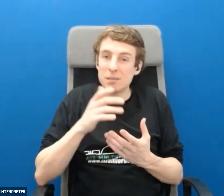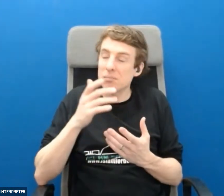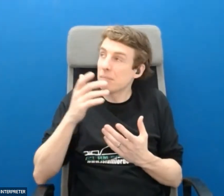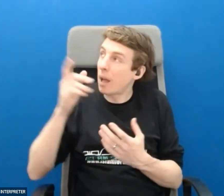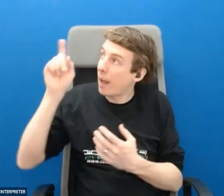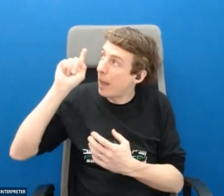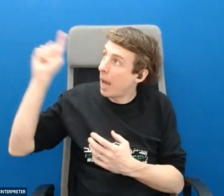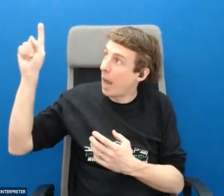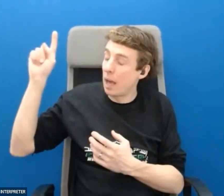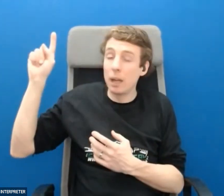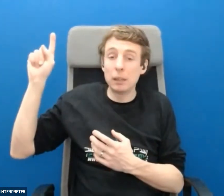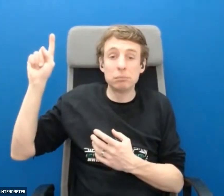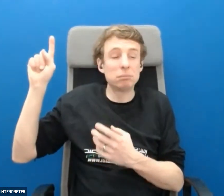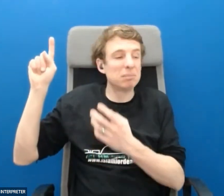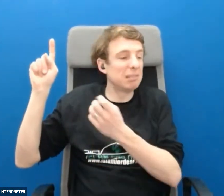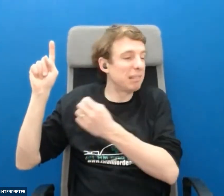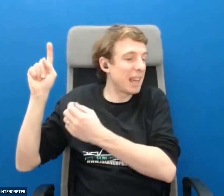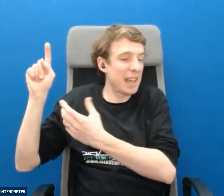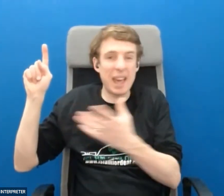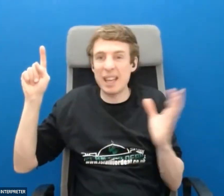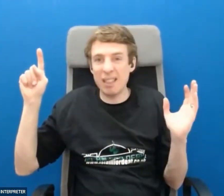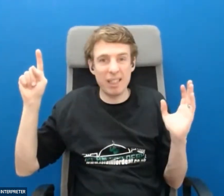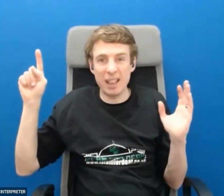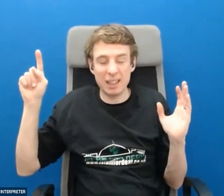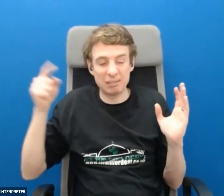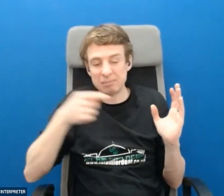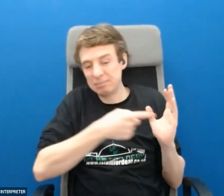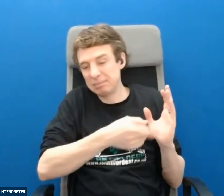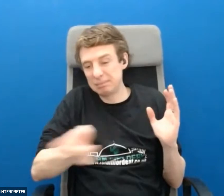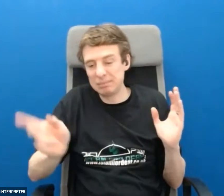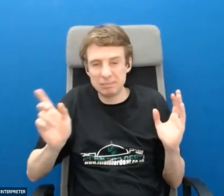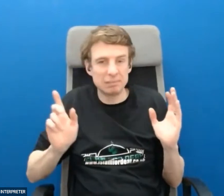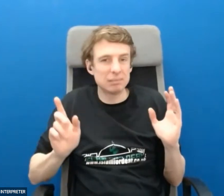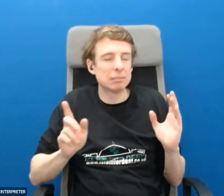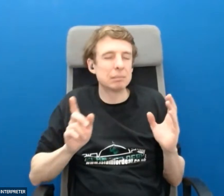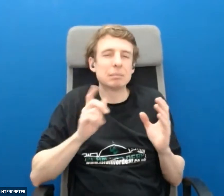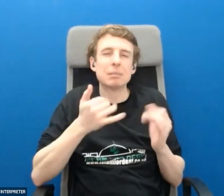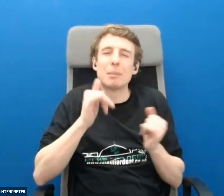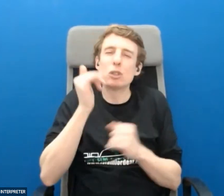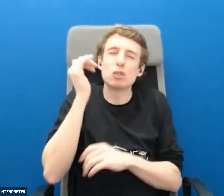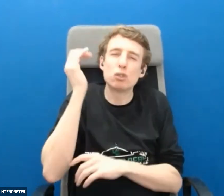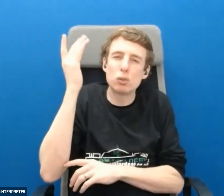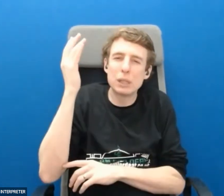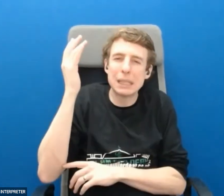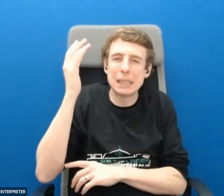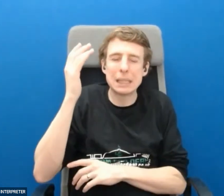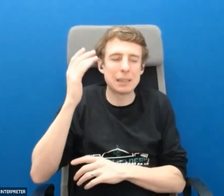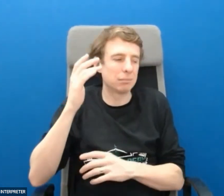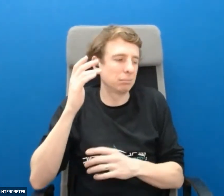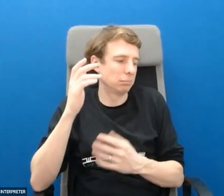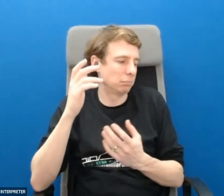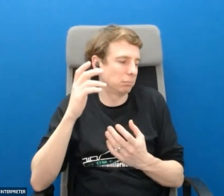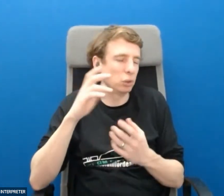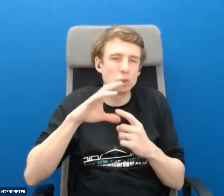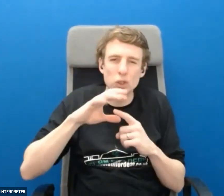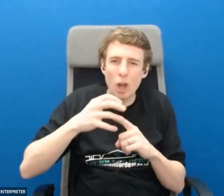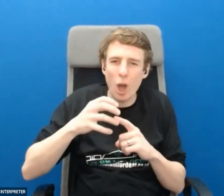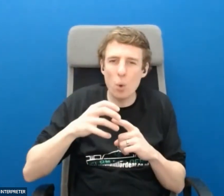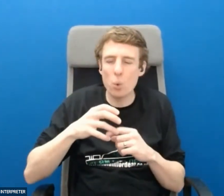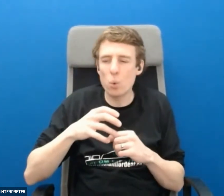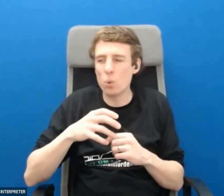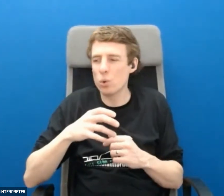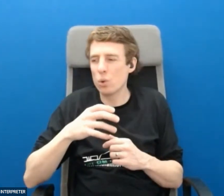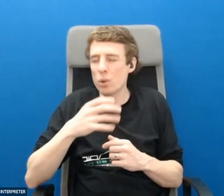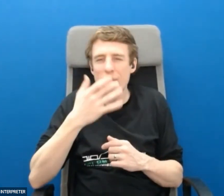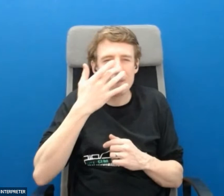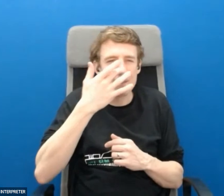it be a tree or a stone or a rock or an idol or a person or an